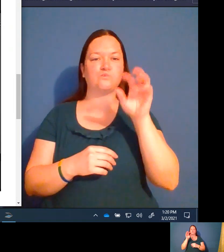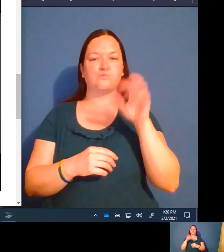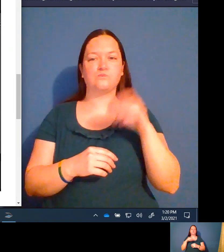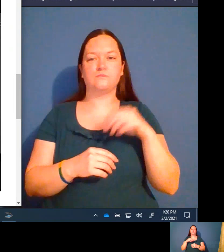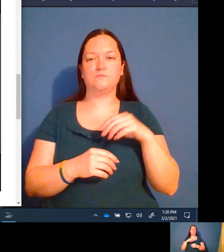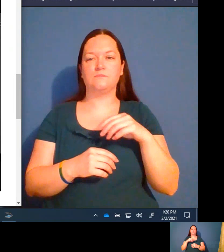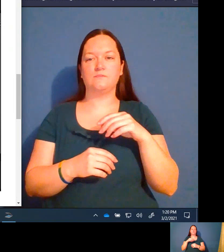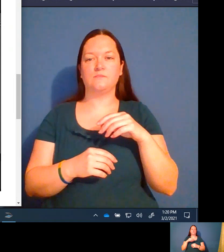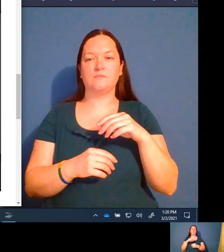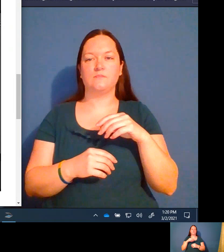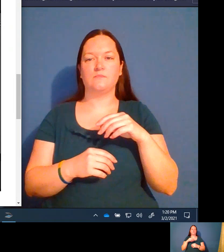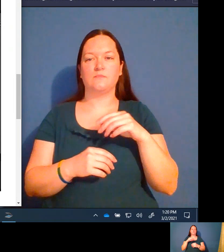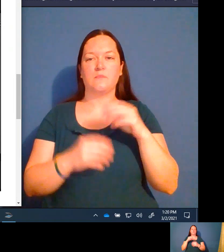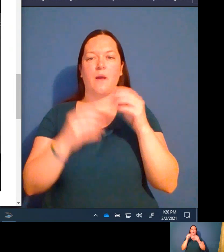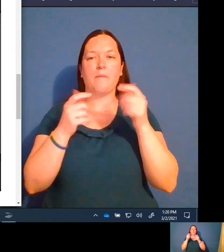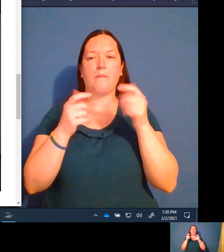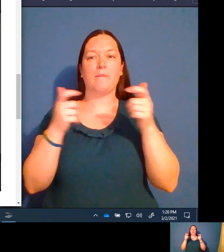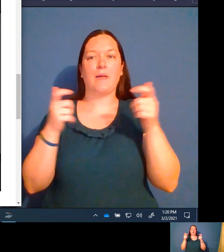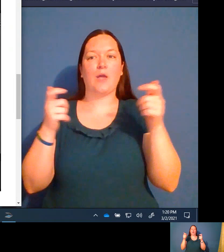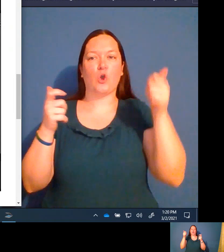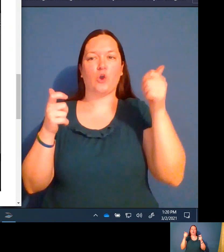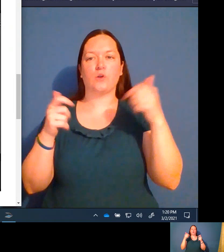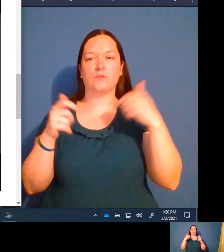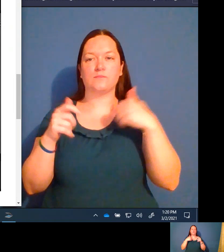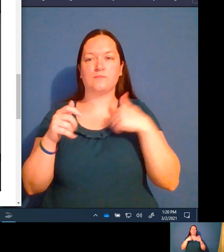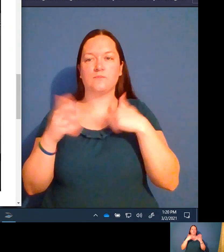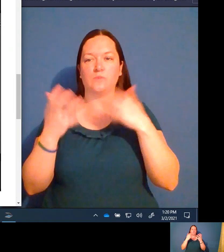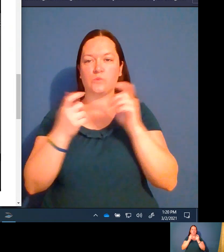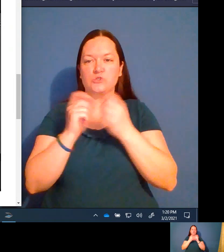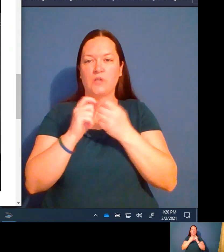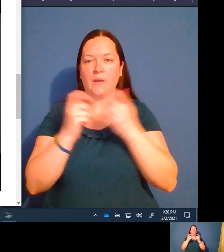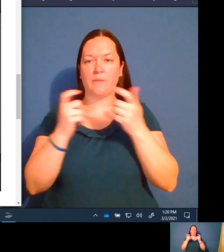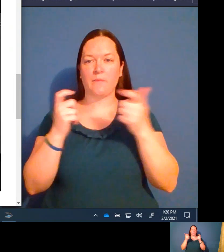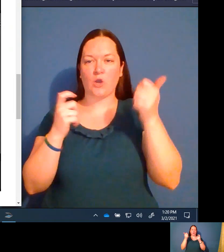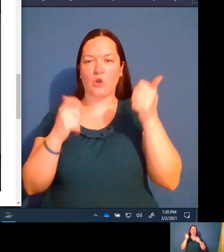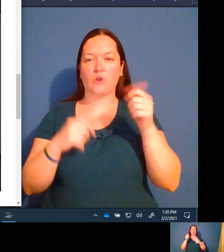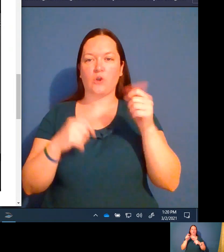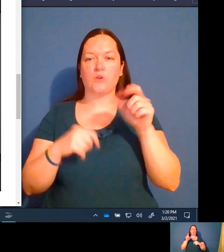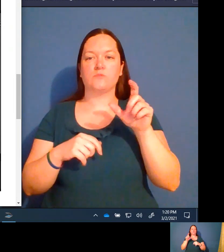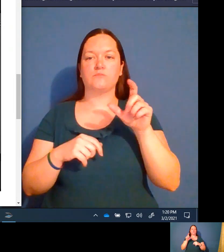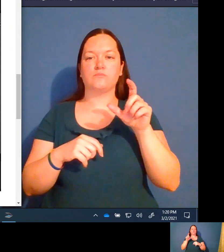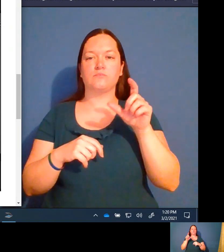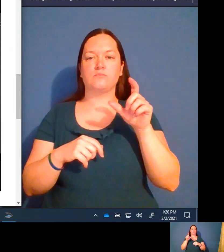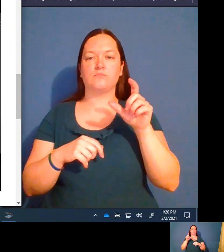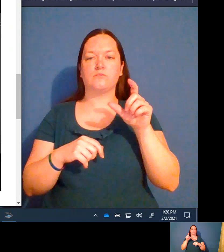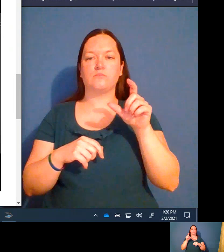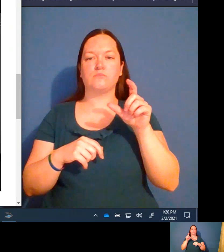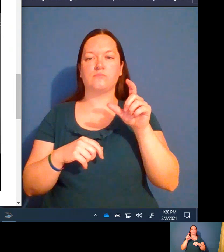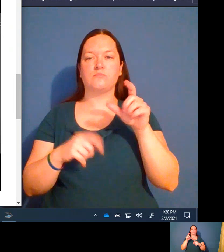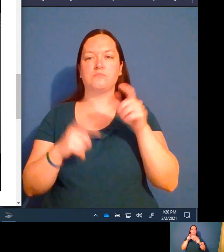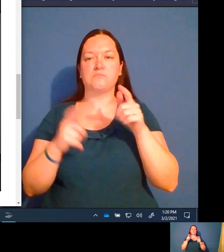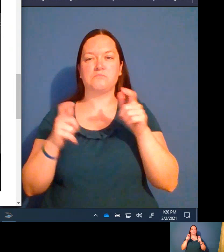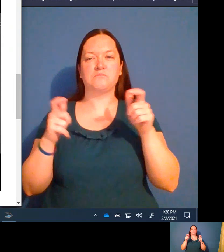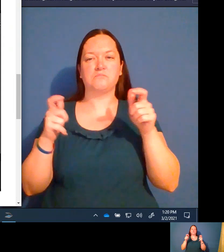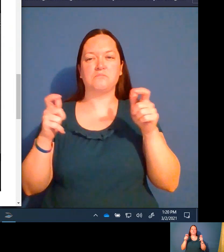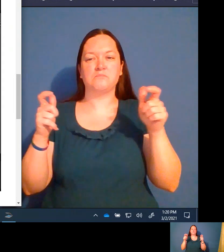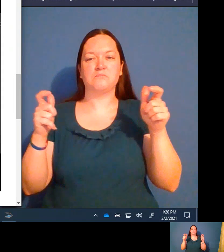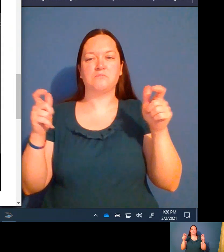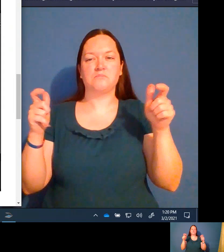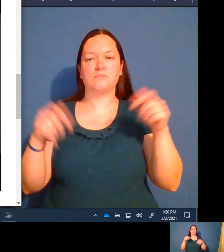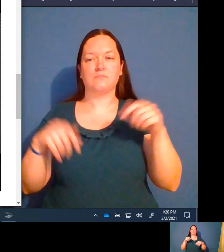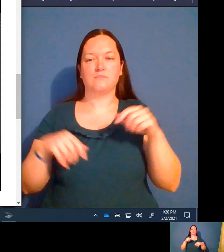circle. We're going to make a really simple teddy bear. Okay, come down here, just increase my size a little